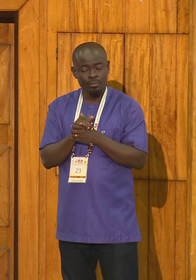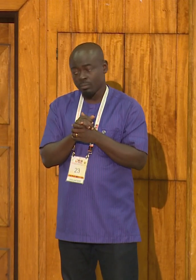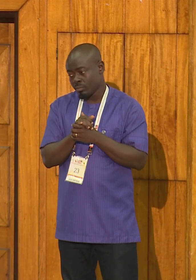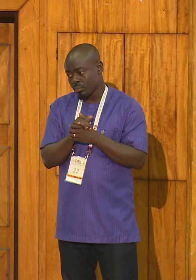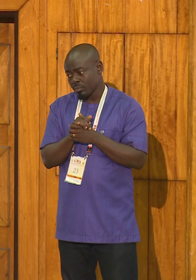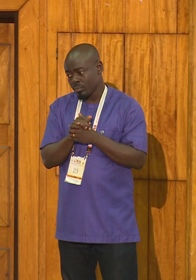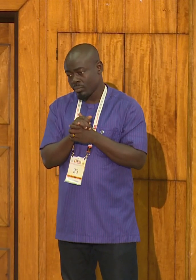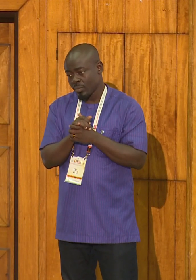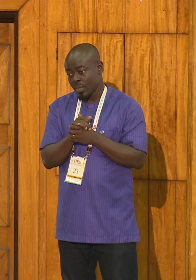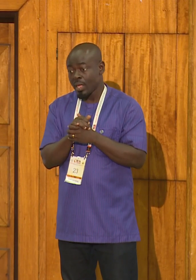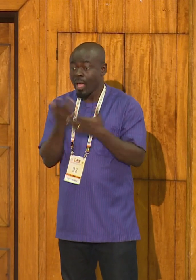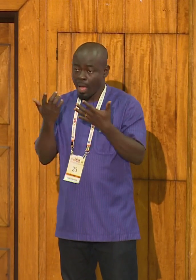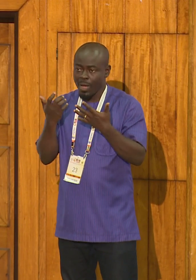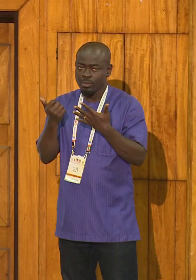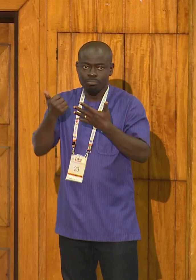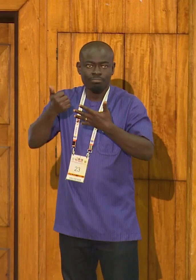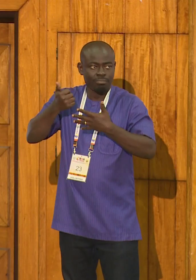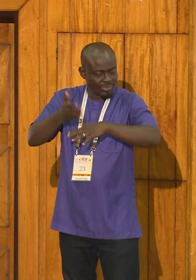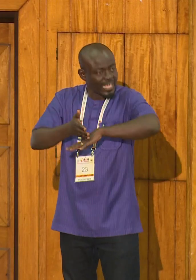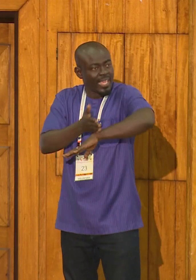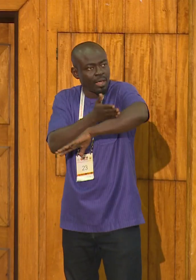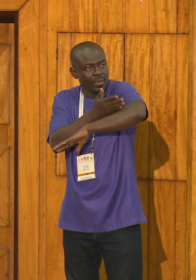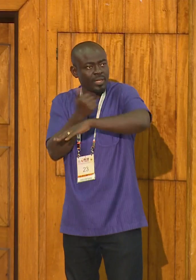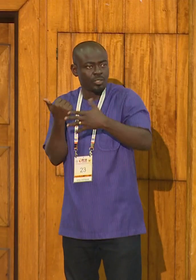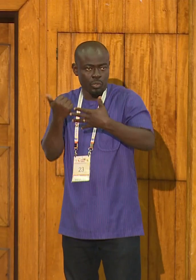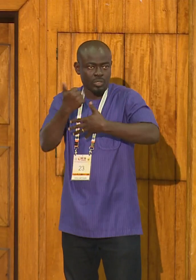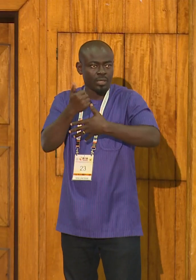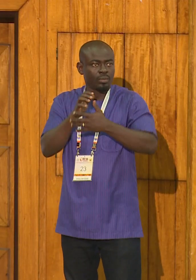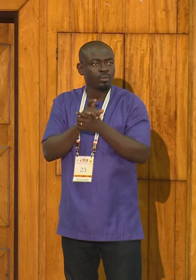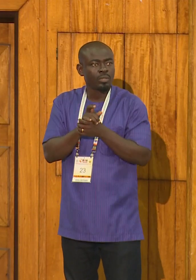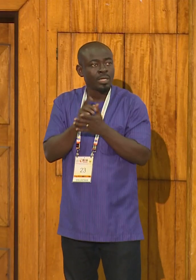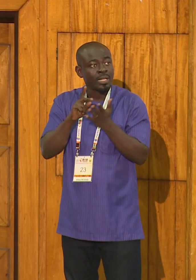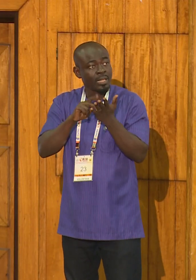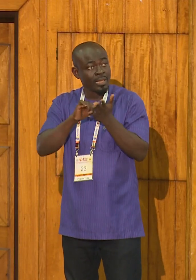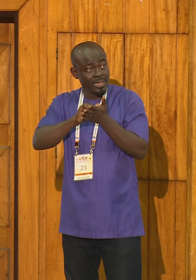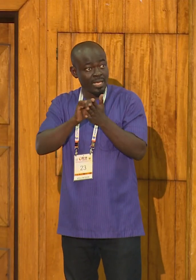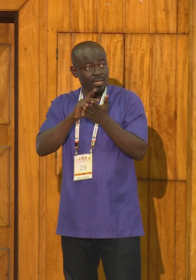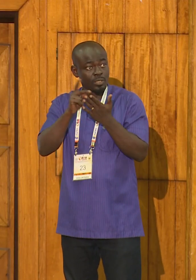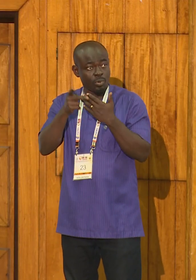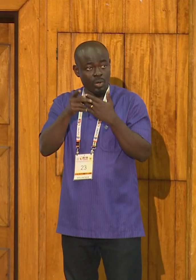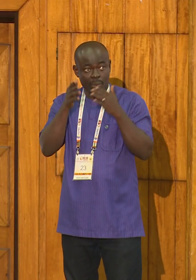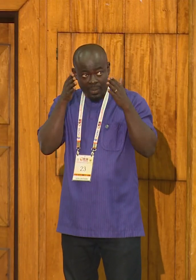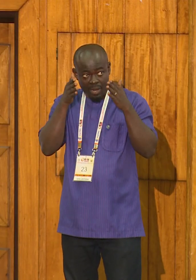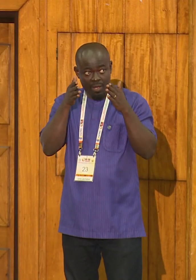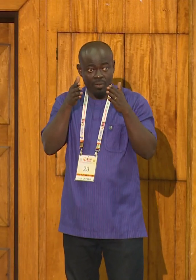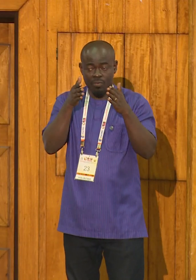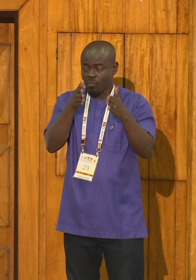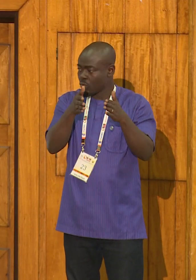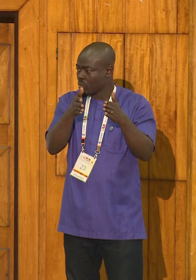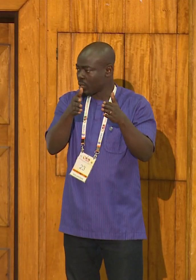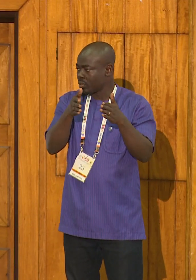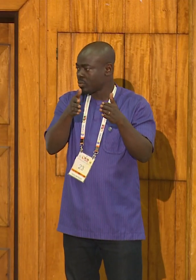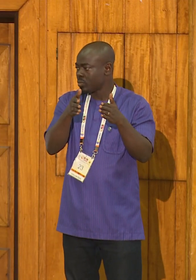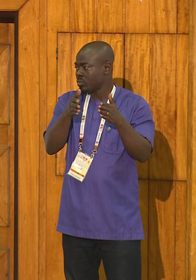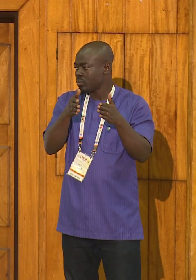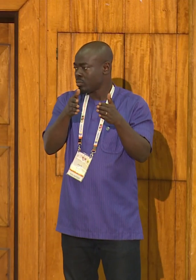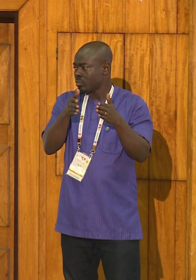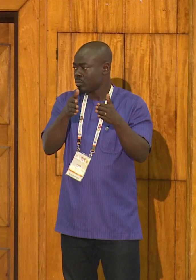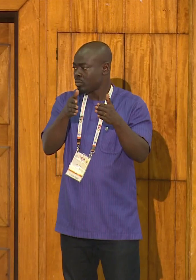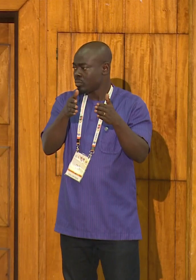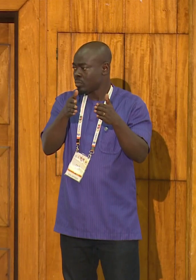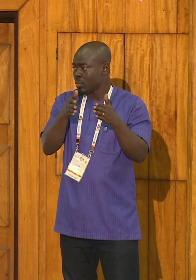in terms of scalability, this program started focusing on Mpilo Center